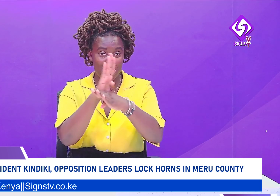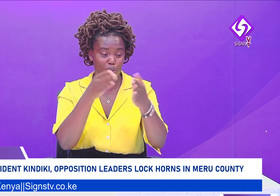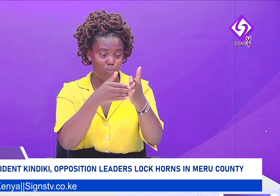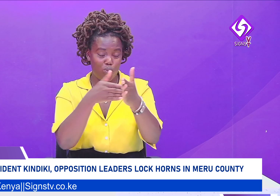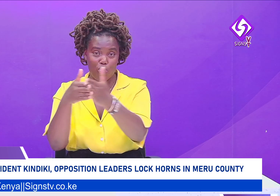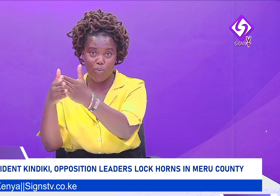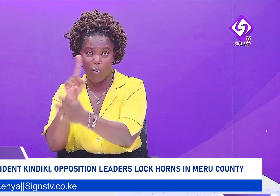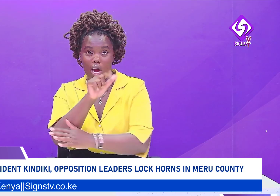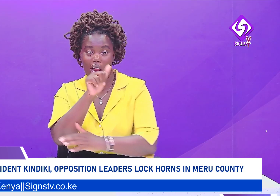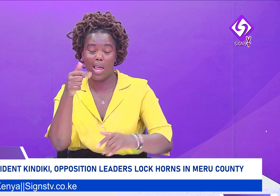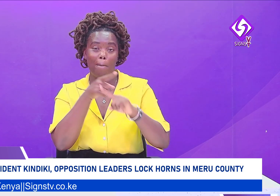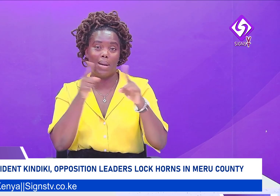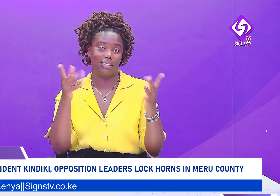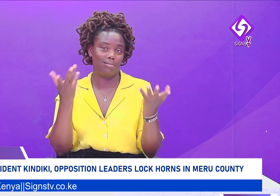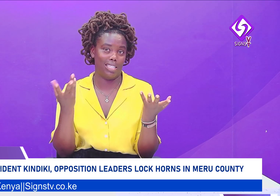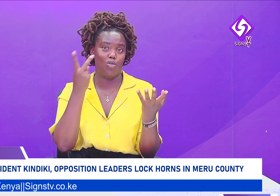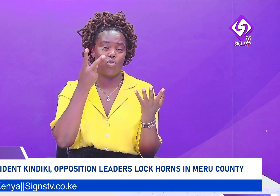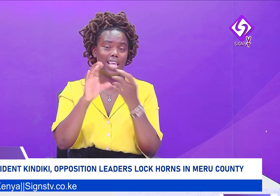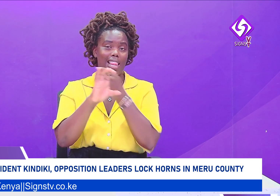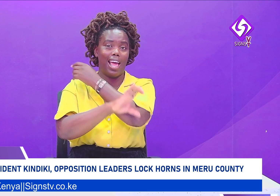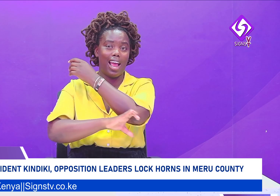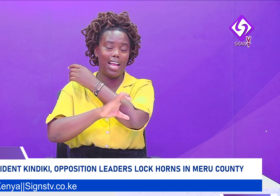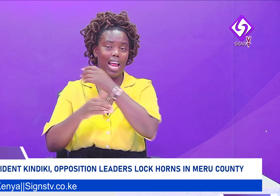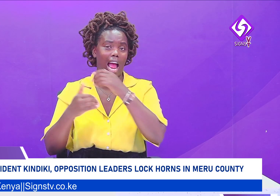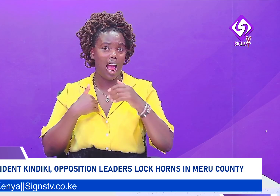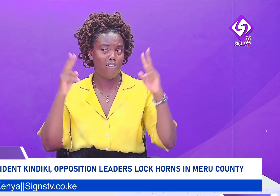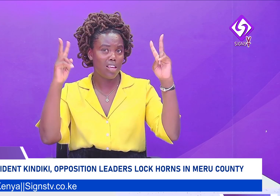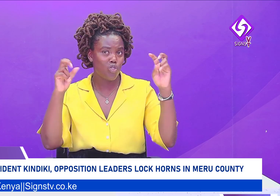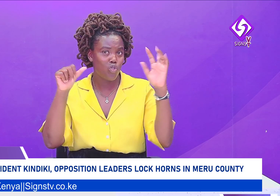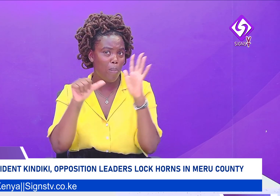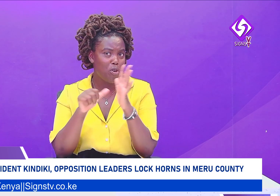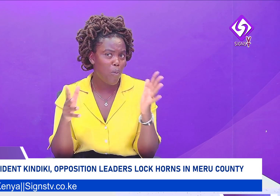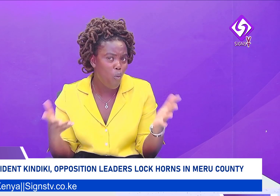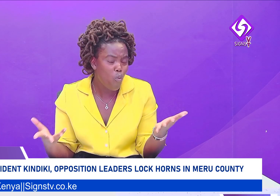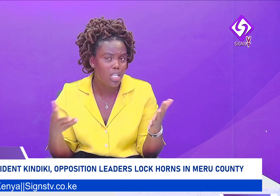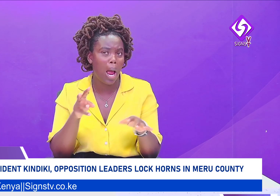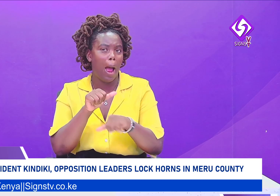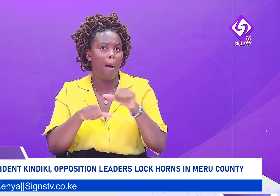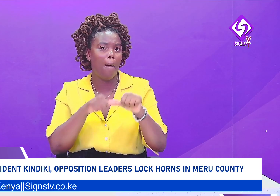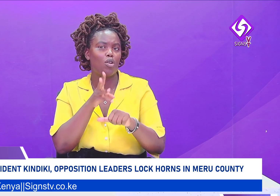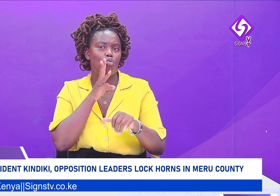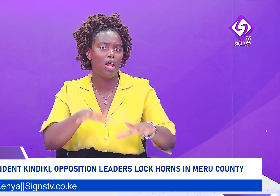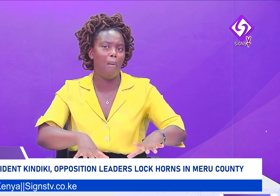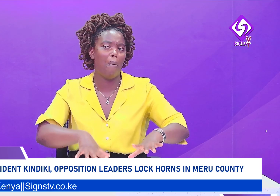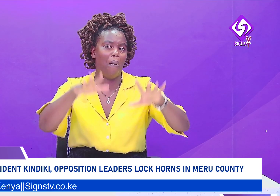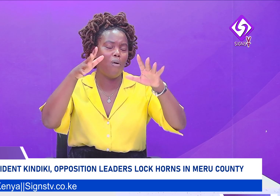We know that the government is truly working so hard to attack one another. But now with